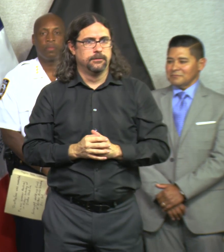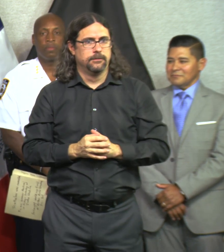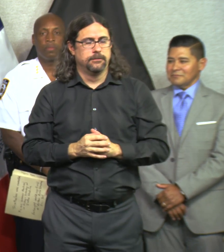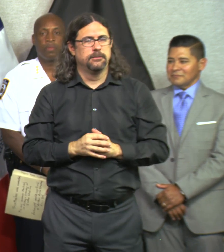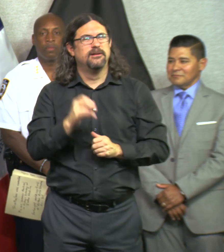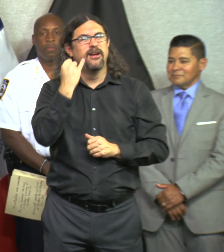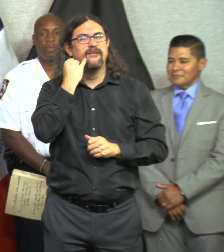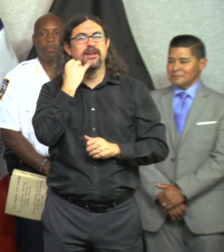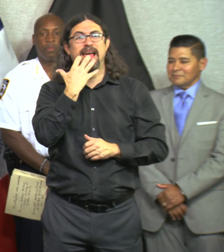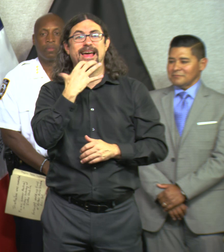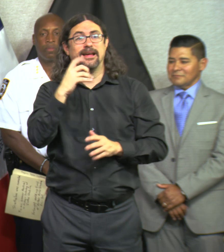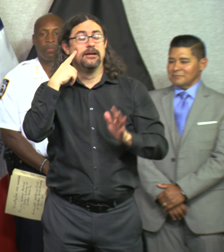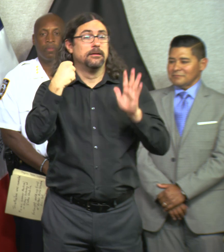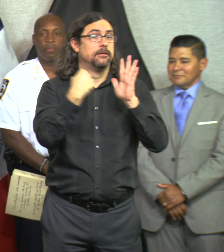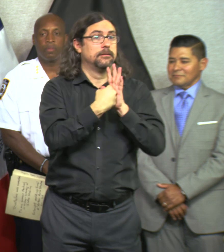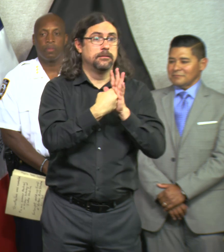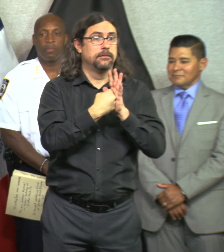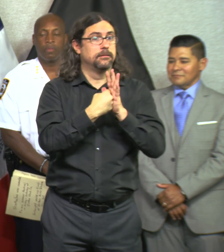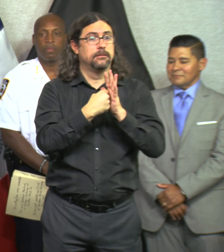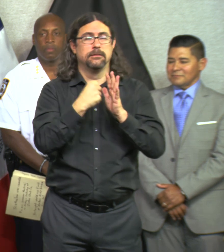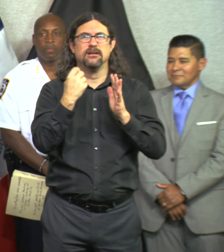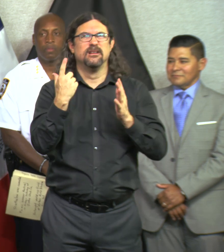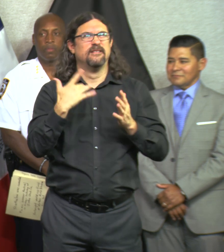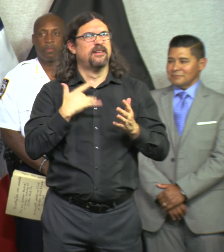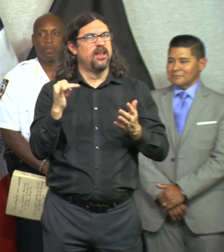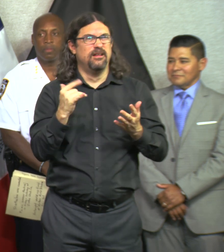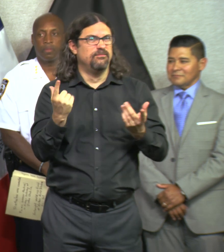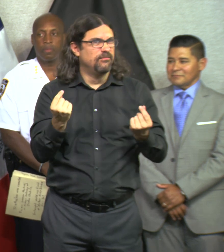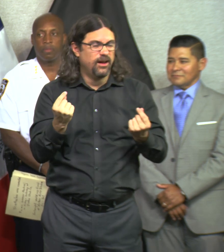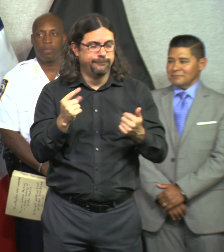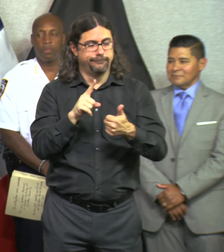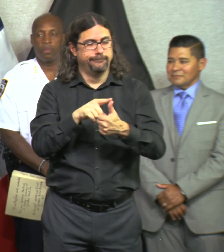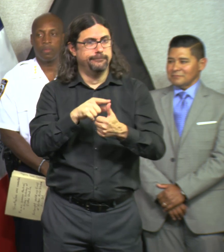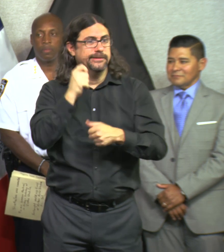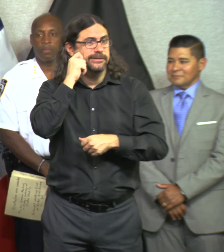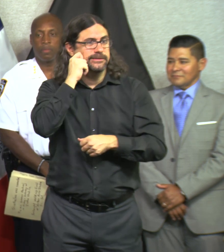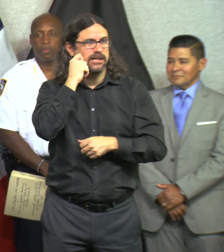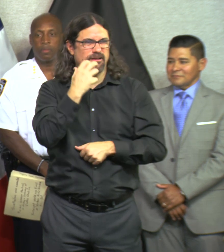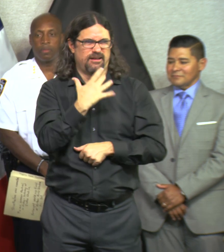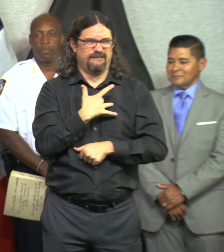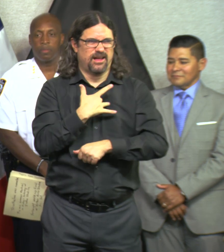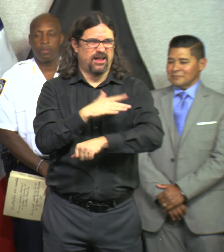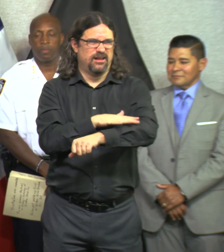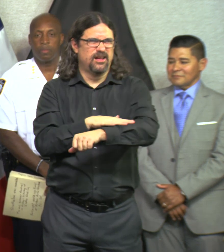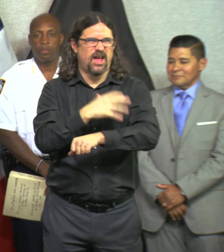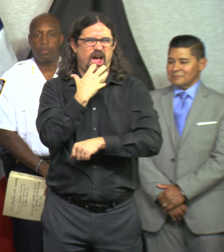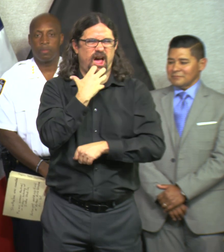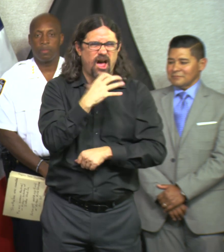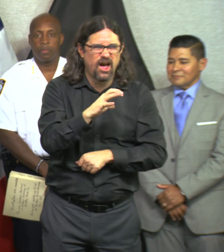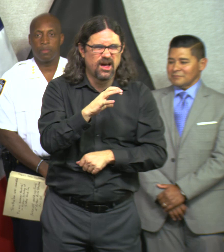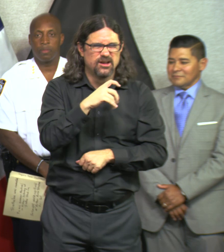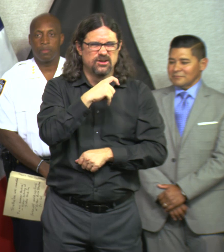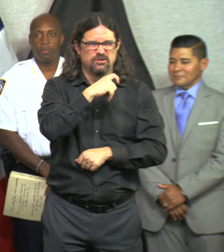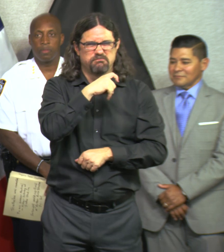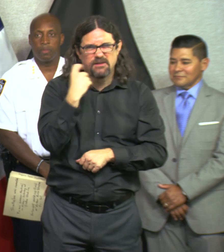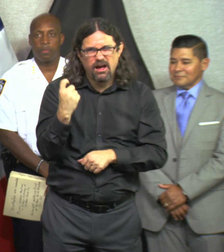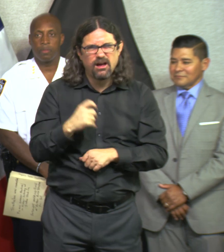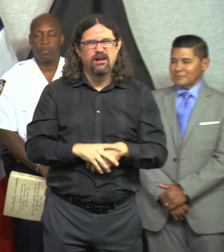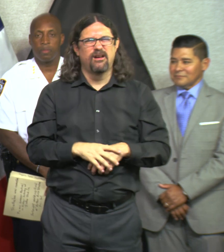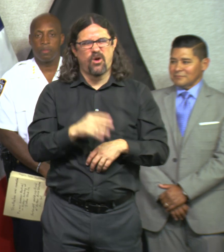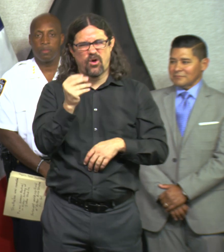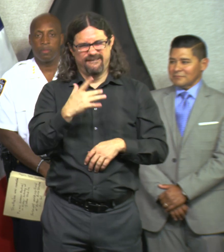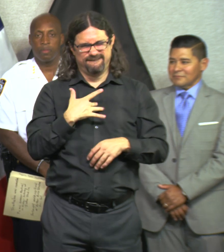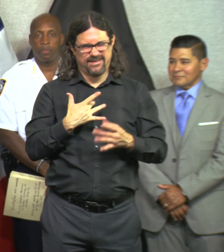hot dry skin, to cold clammy skin, palpitations, extreme fatigue, loss